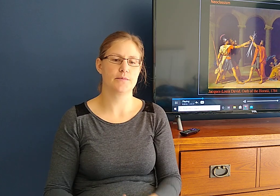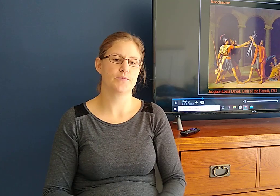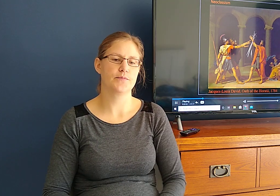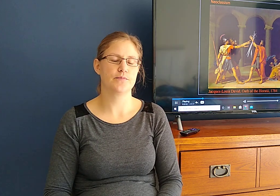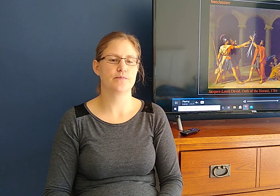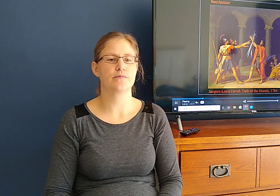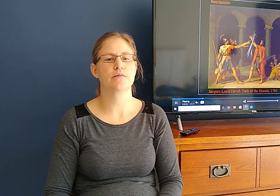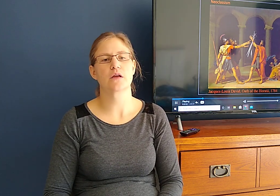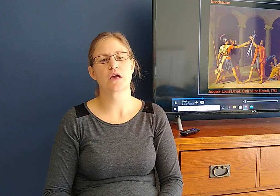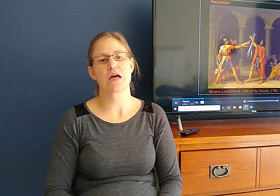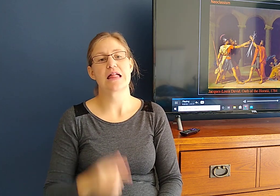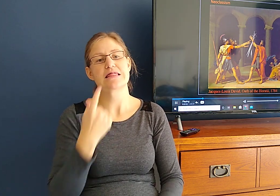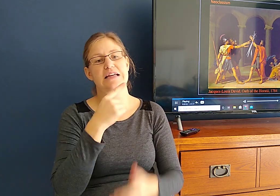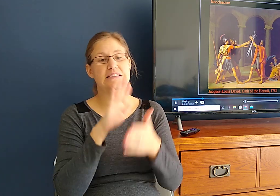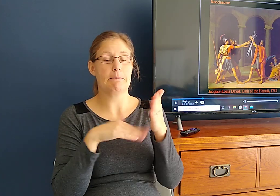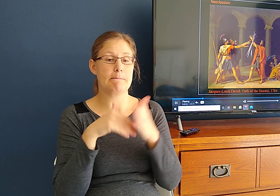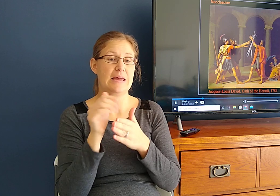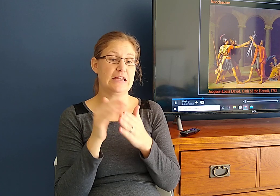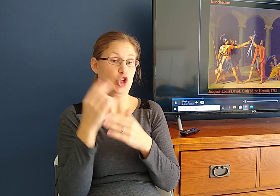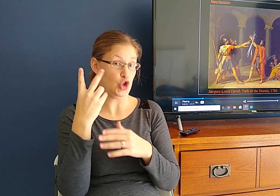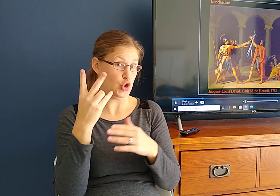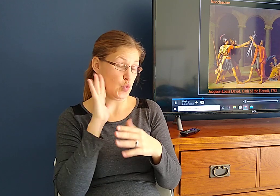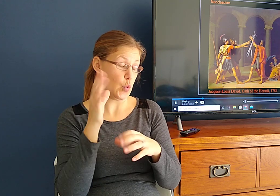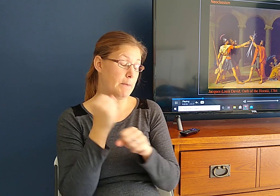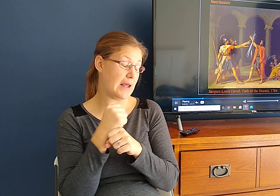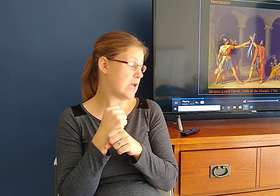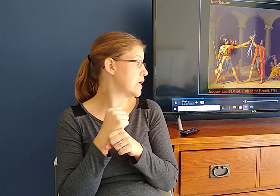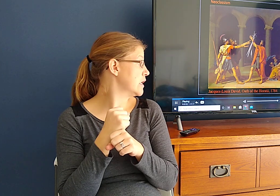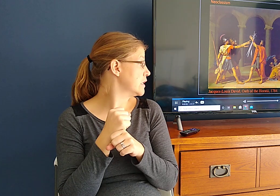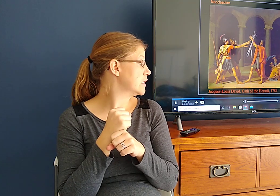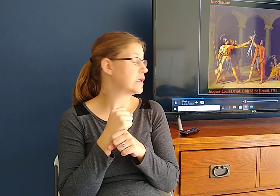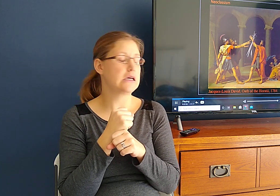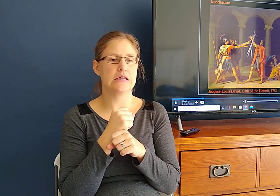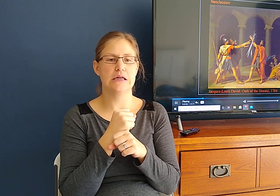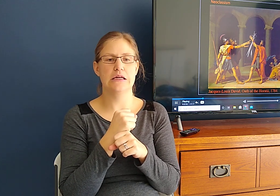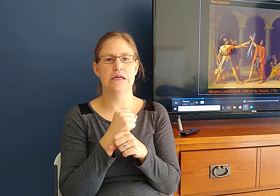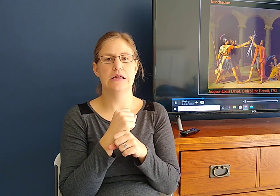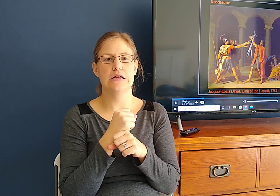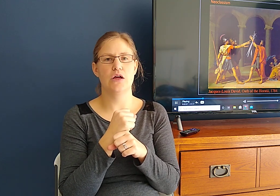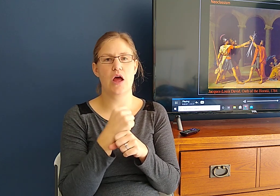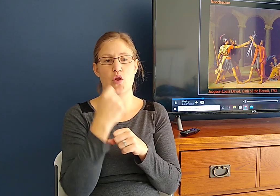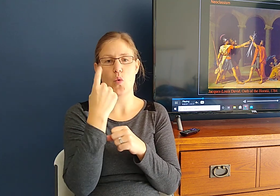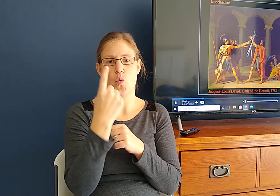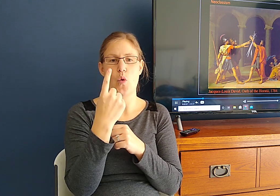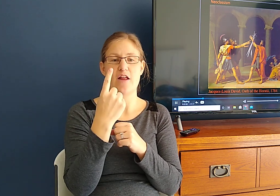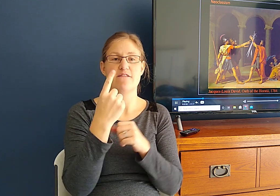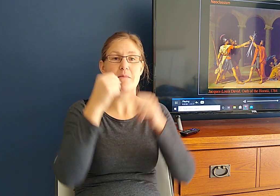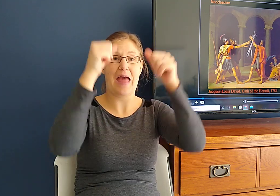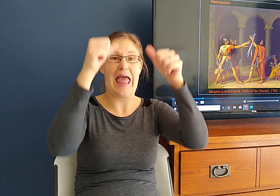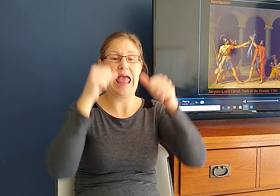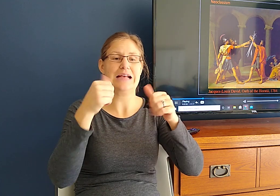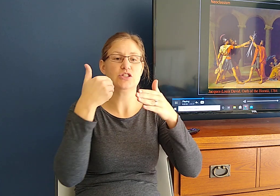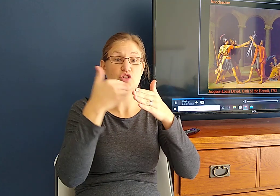This painting, there were actually two of them made, and interesting enough, one of them hangs very close to us in